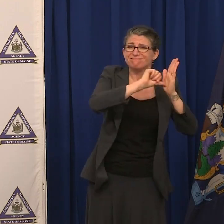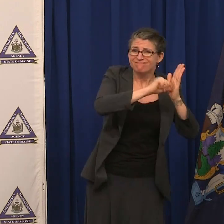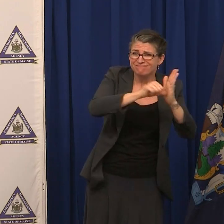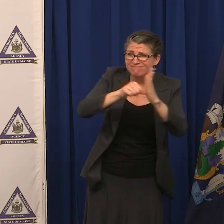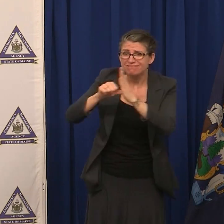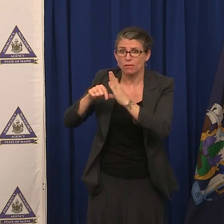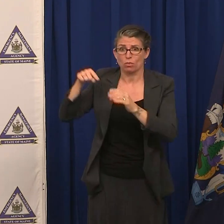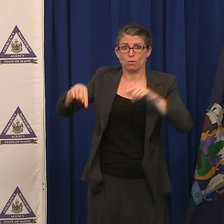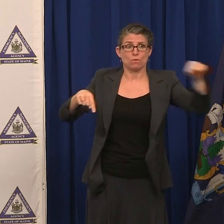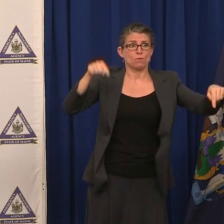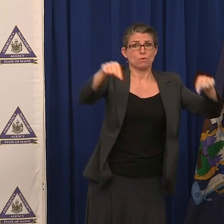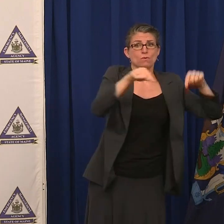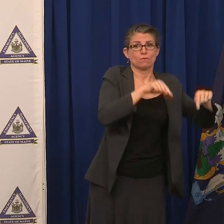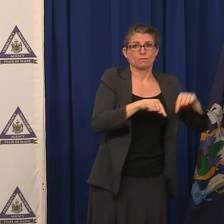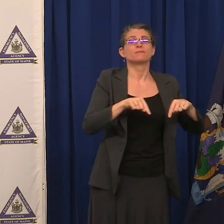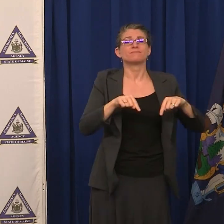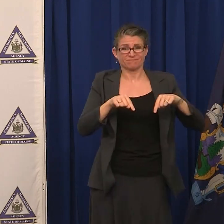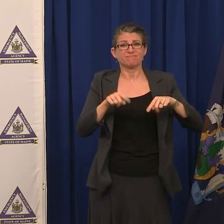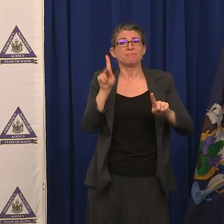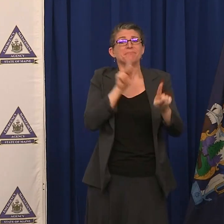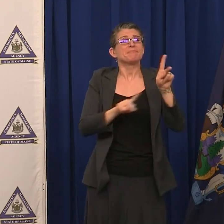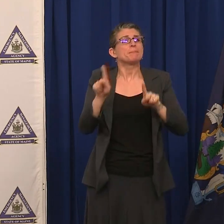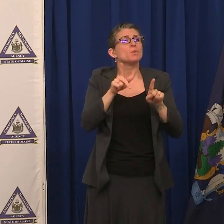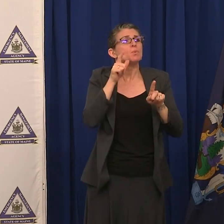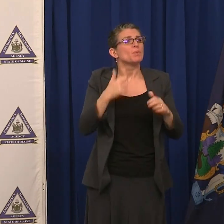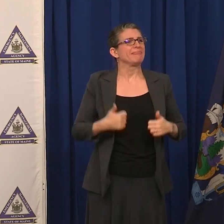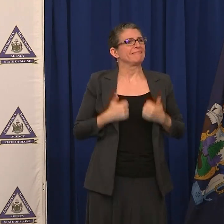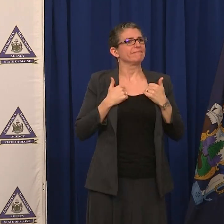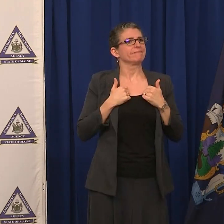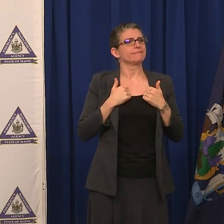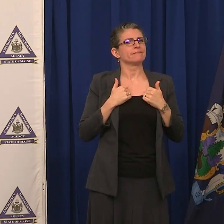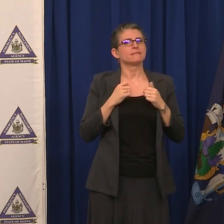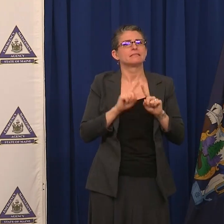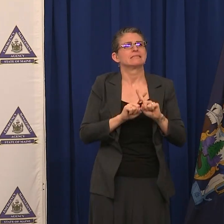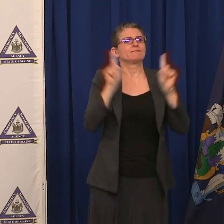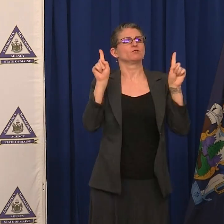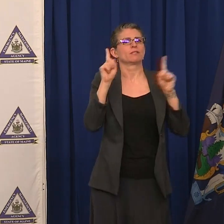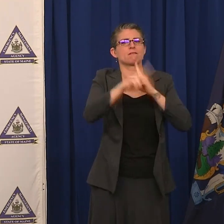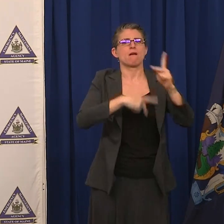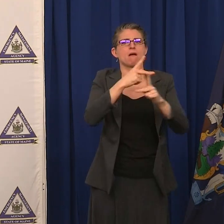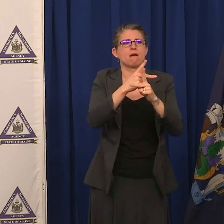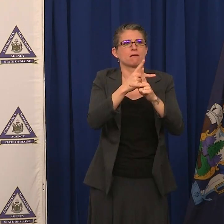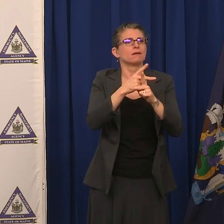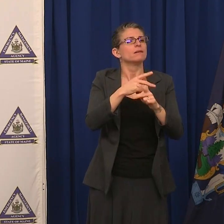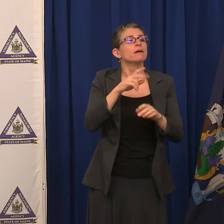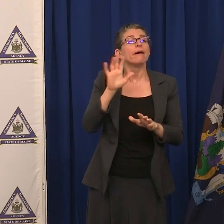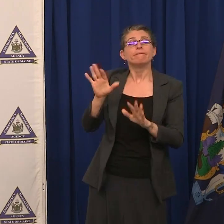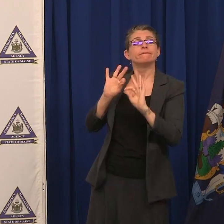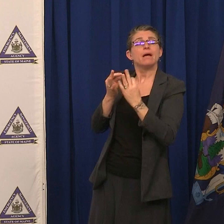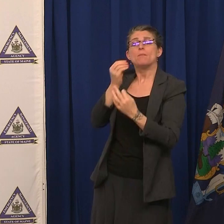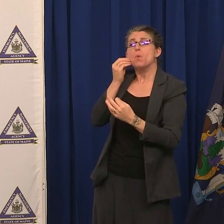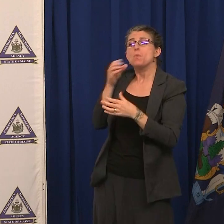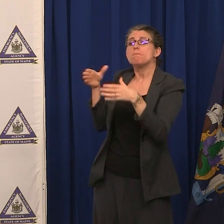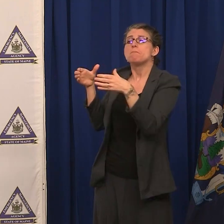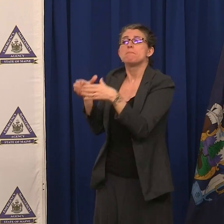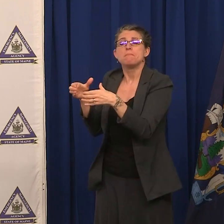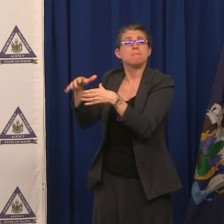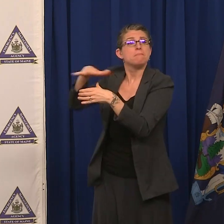settings, and then talk through what that means for the people of Maine, as well as for our team at Maine